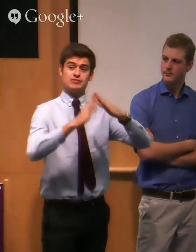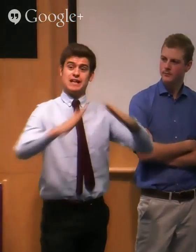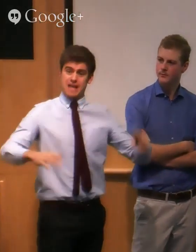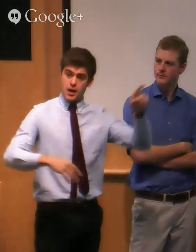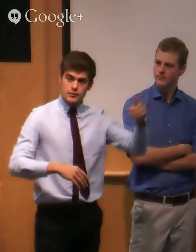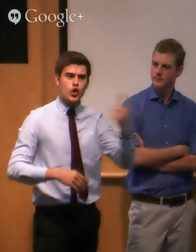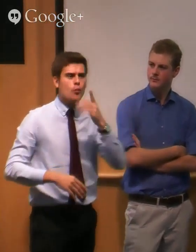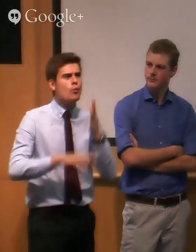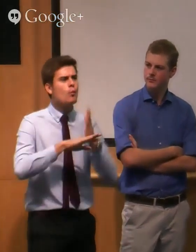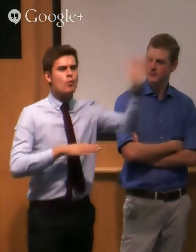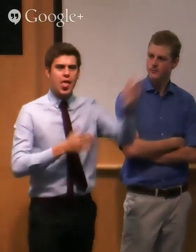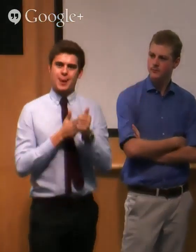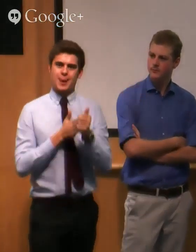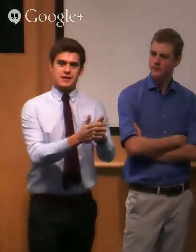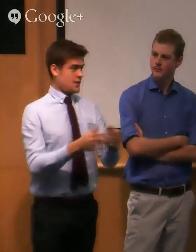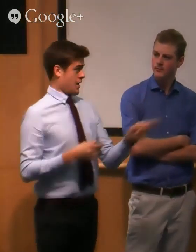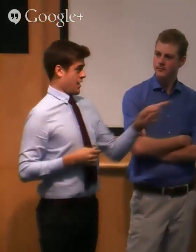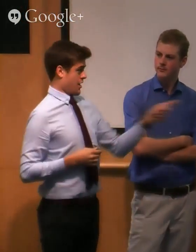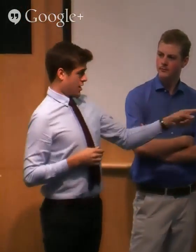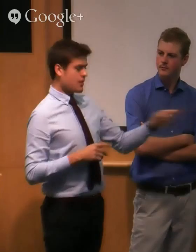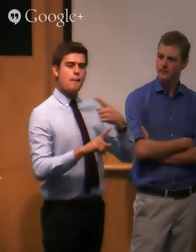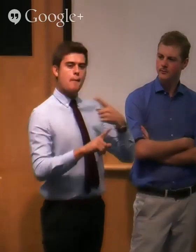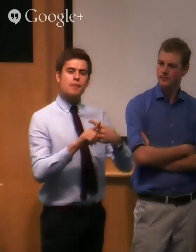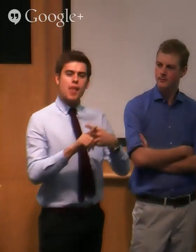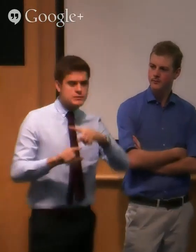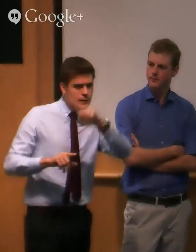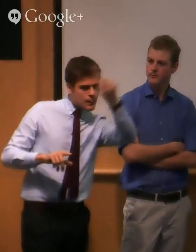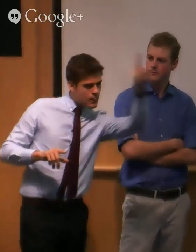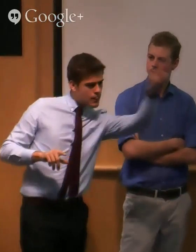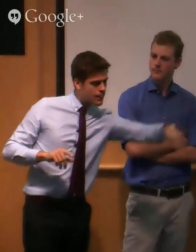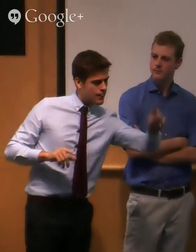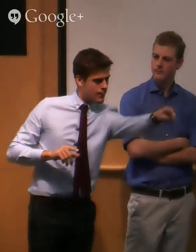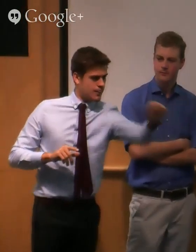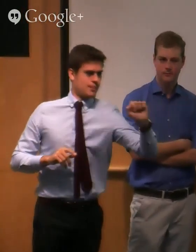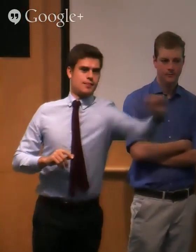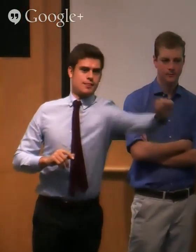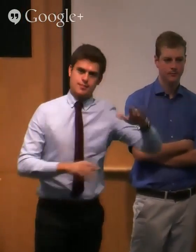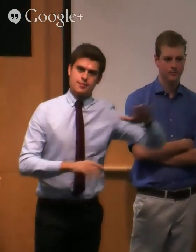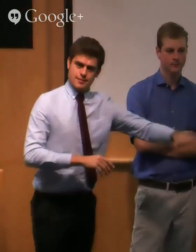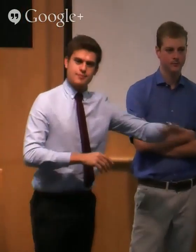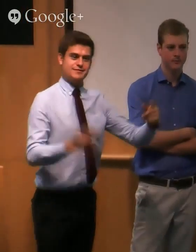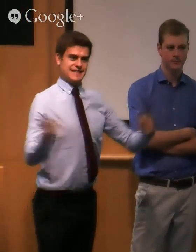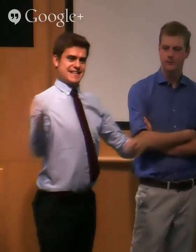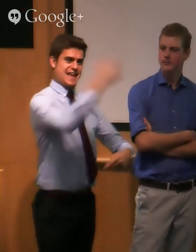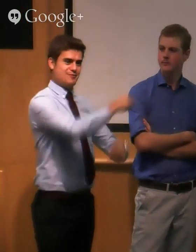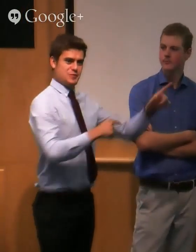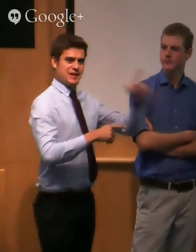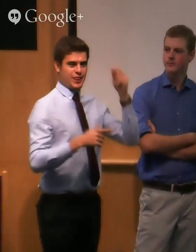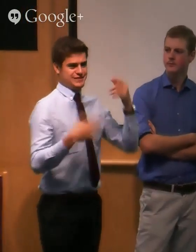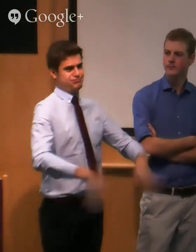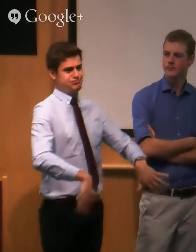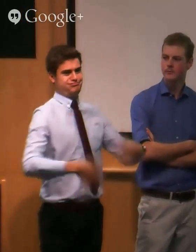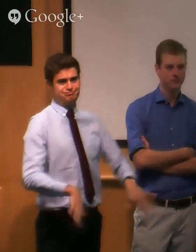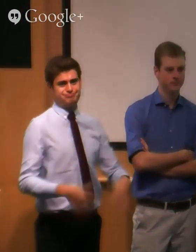those international connections, there was a visit to Gallaudet University, and you know, we